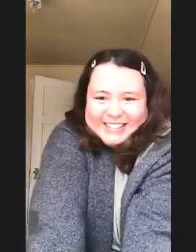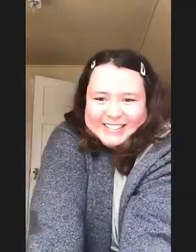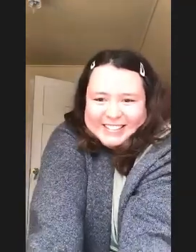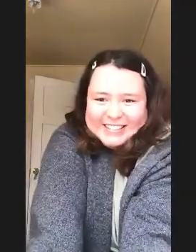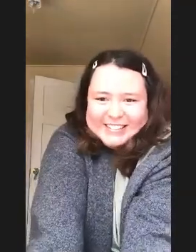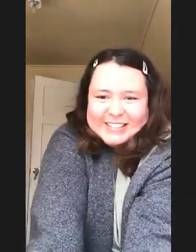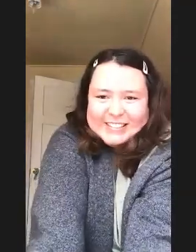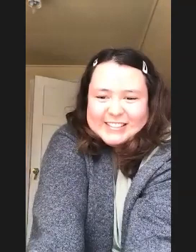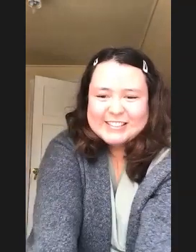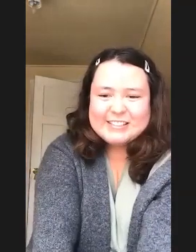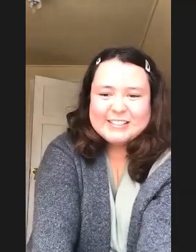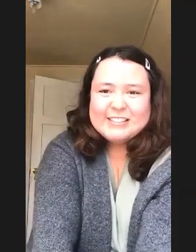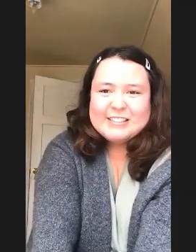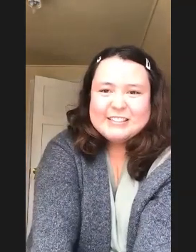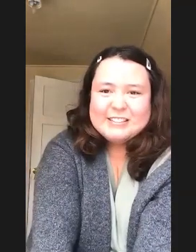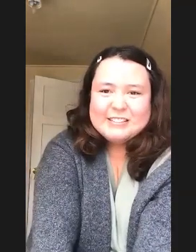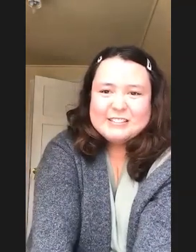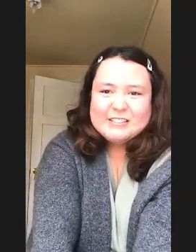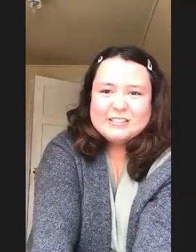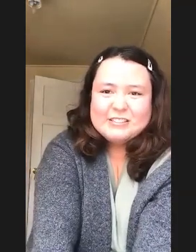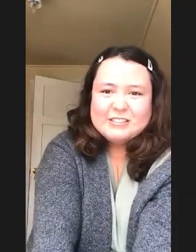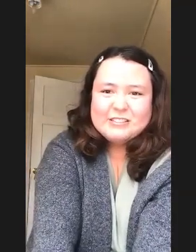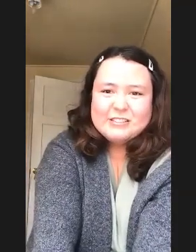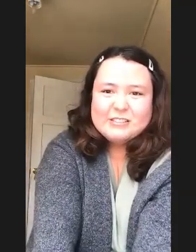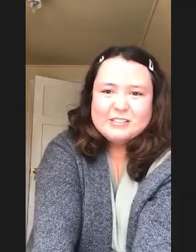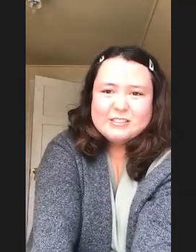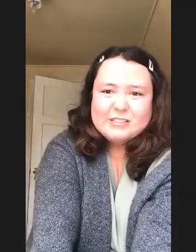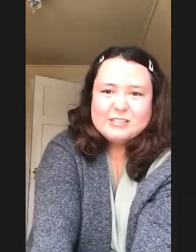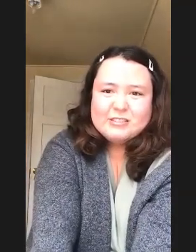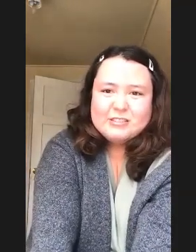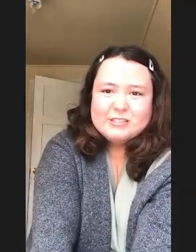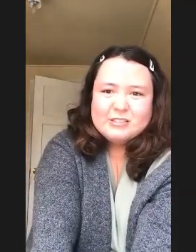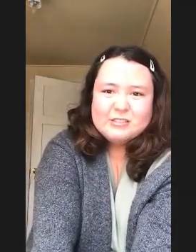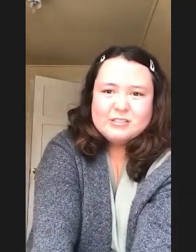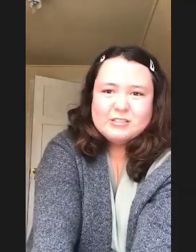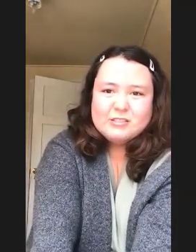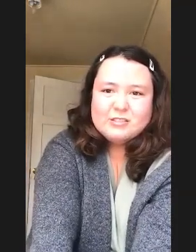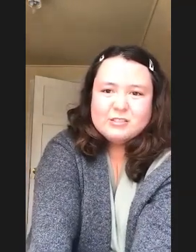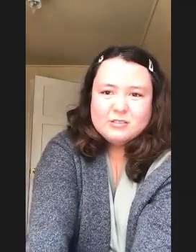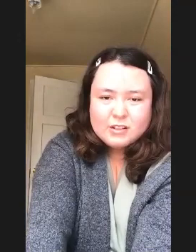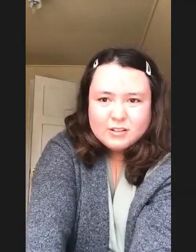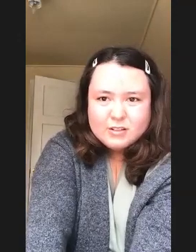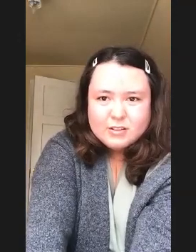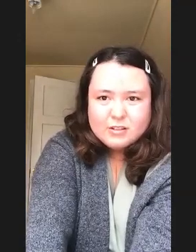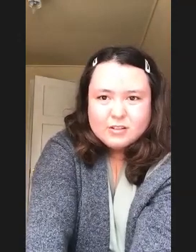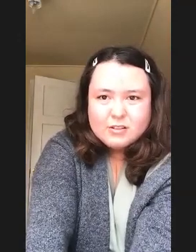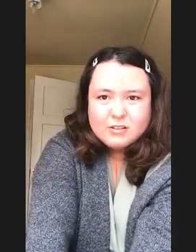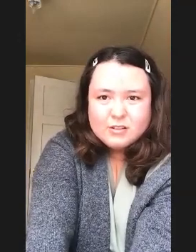I'm wondering if you can talk more about like facial expressions and like where to put the hands, what mean like things that mean different